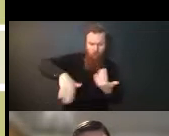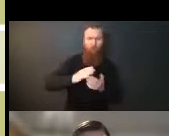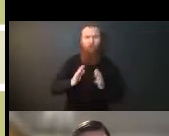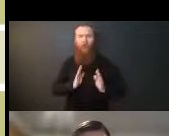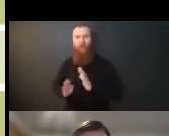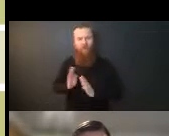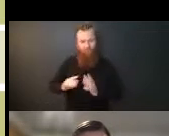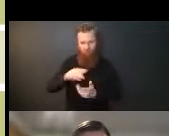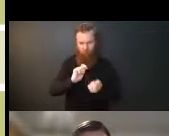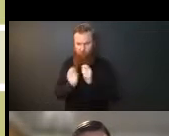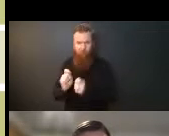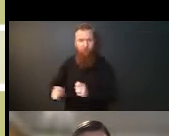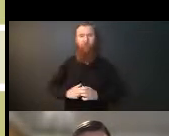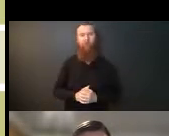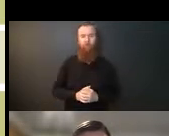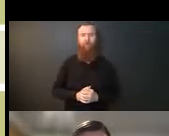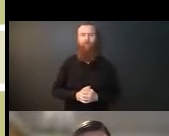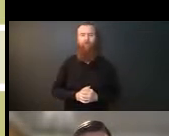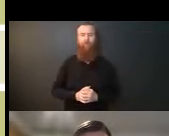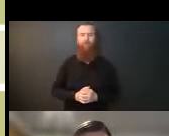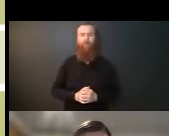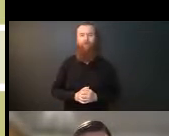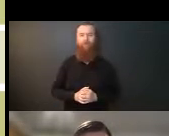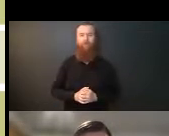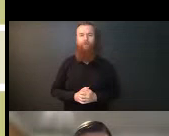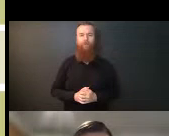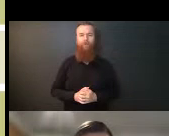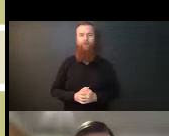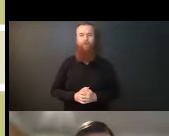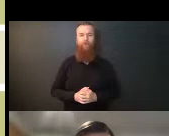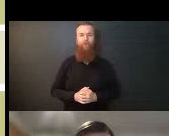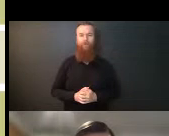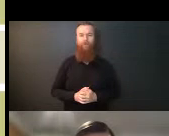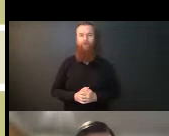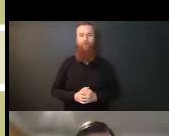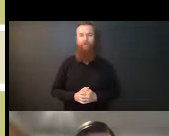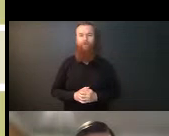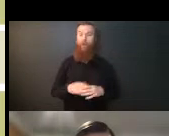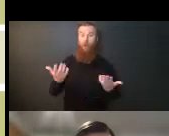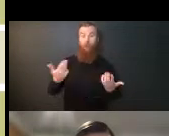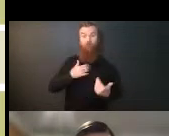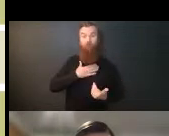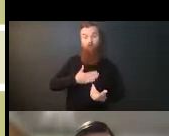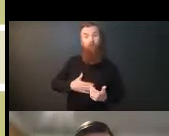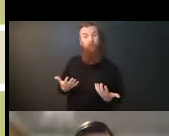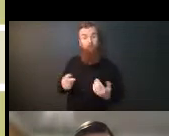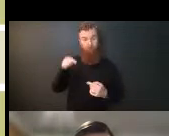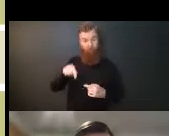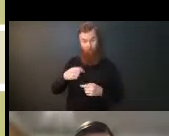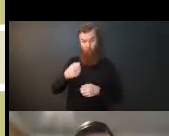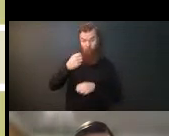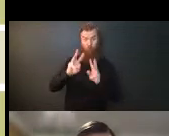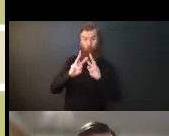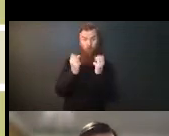space. So what we're asking for, and I think what we'd like from this workshop and subsequent workshops that Carly will talk about, is to